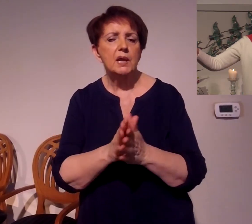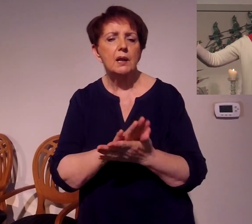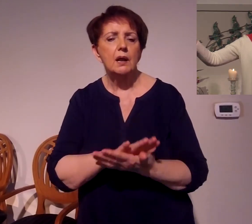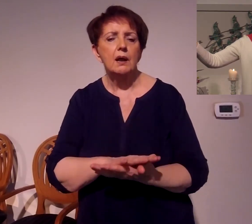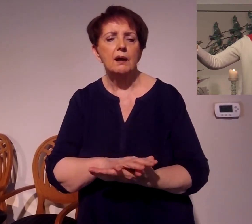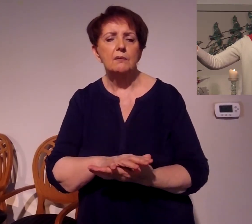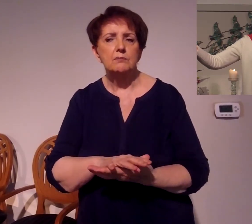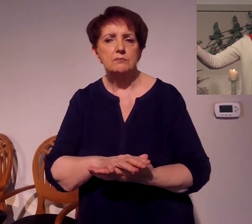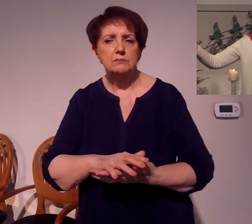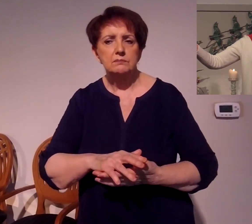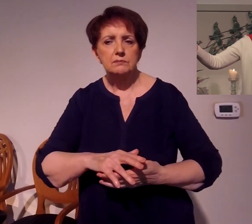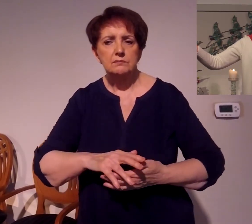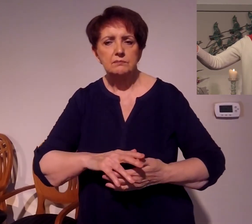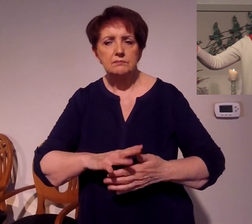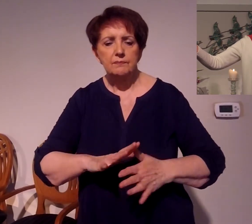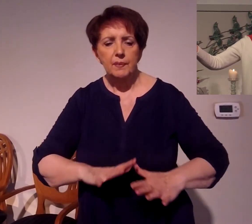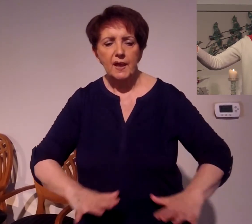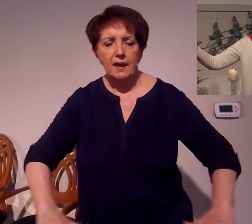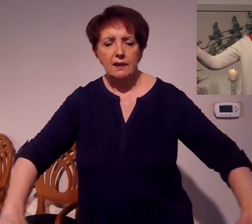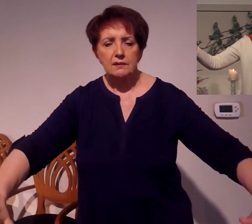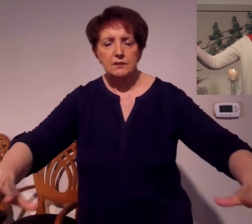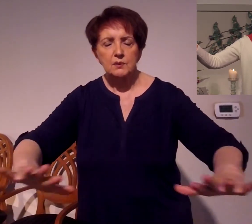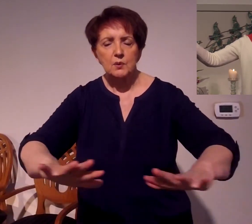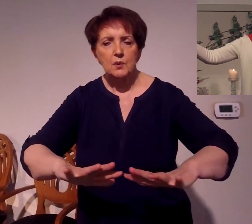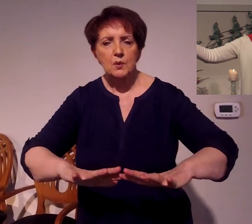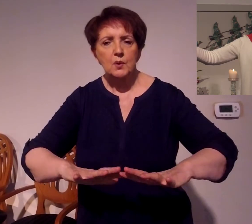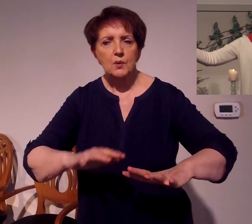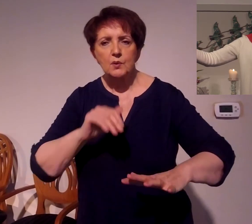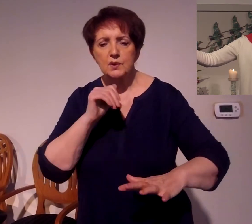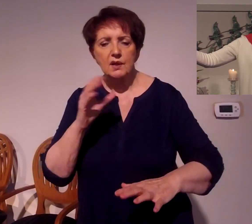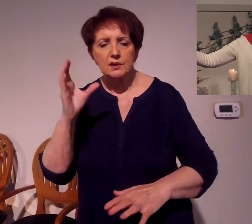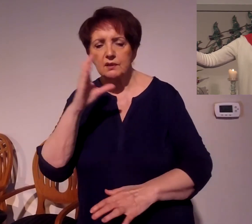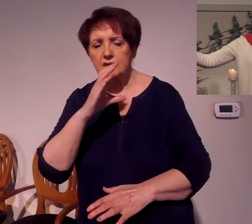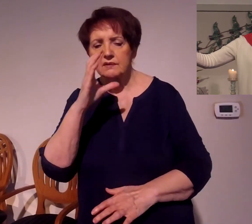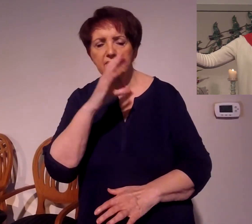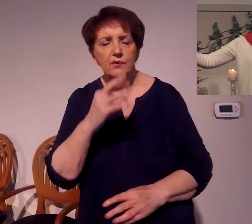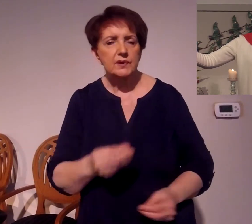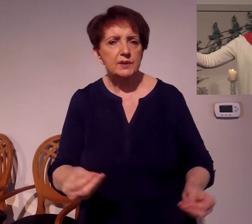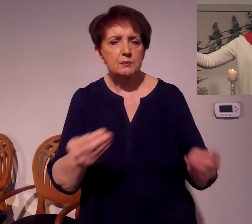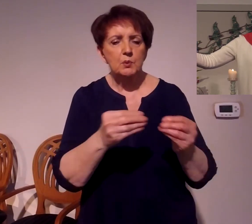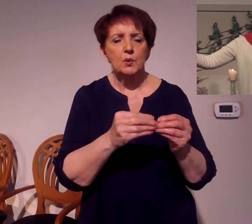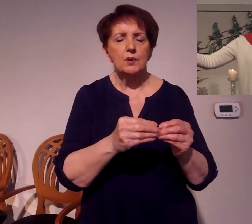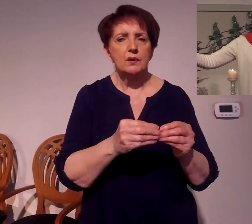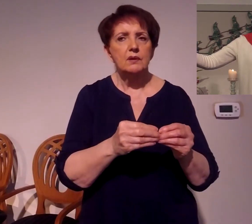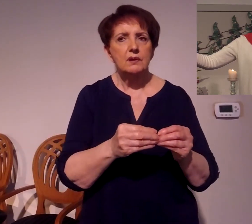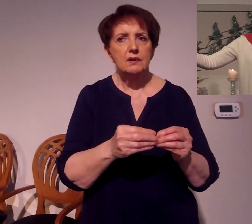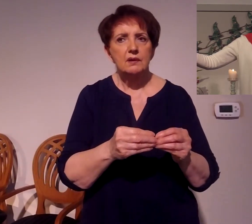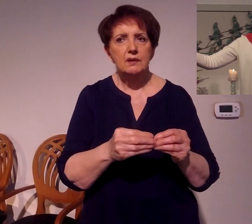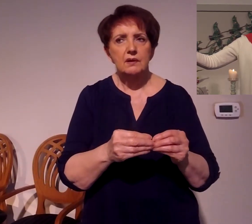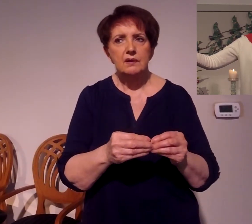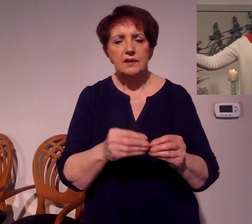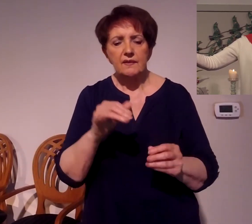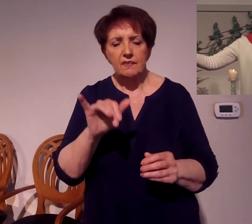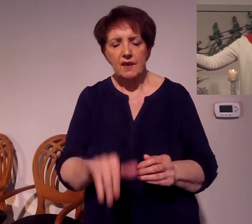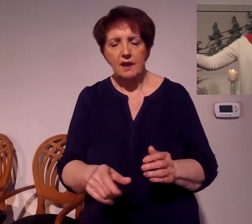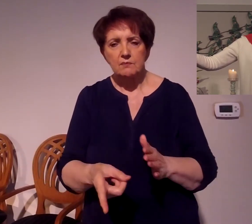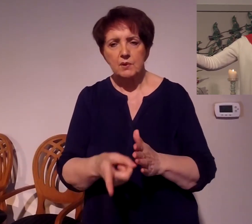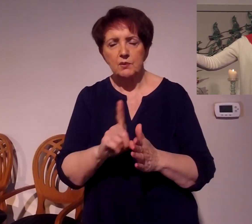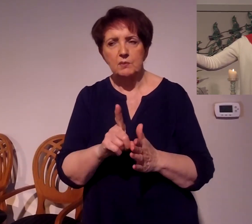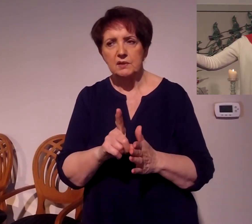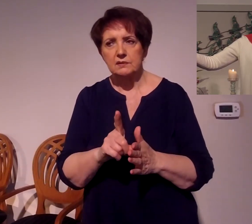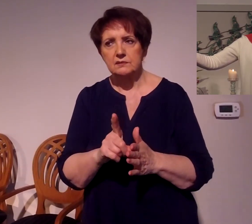We're no longer looking for it. We become it. And in that moment, do you